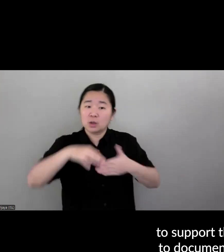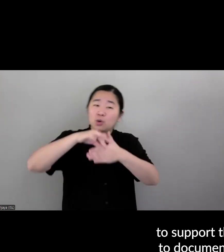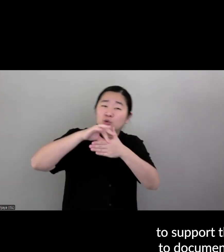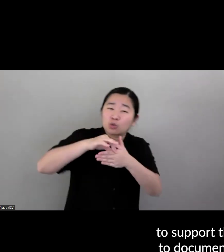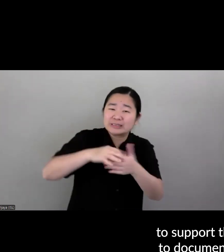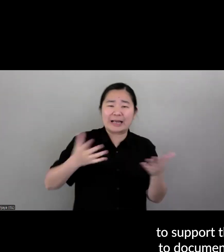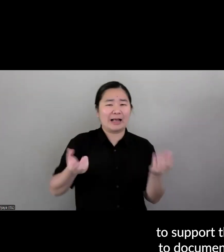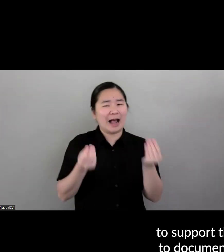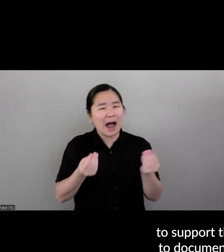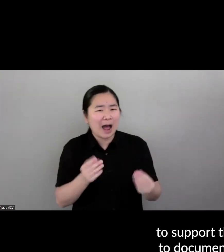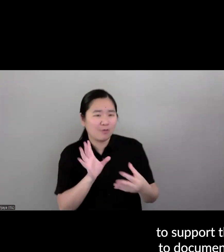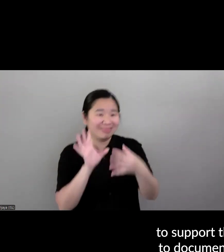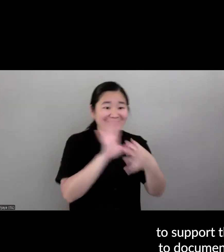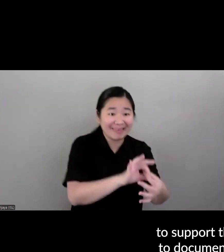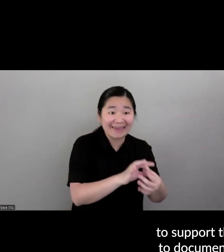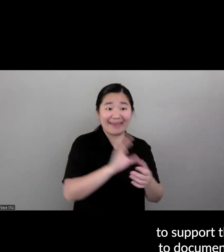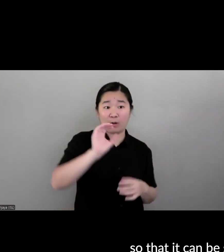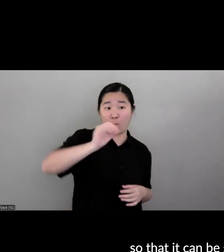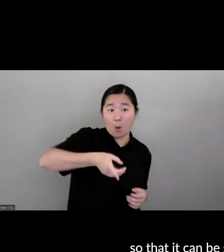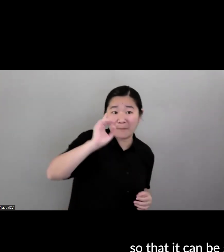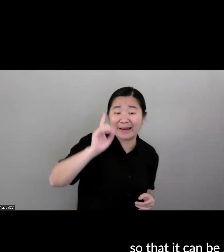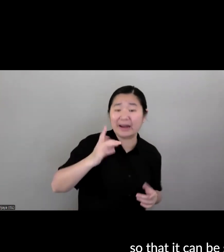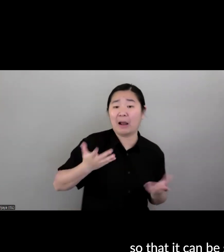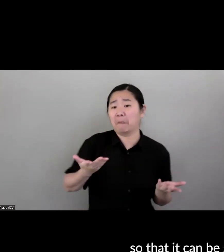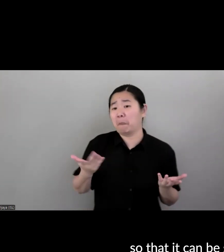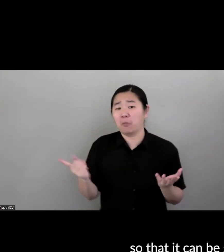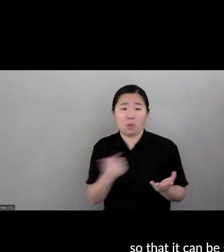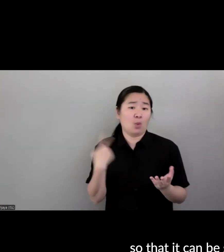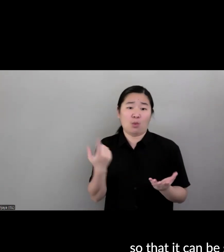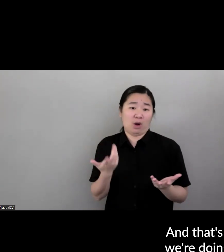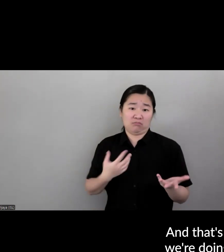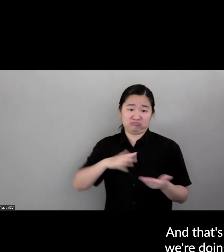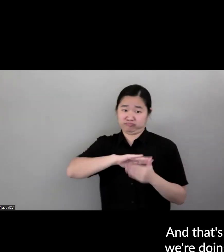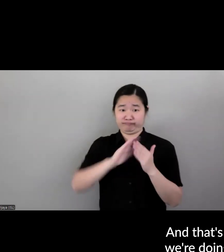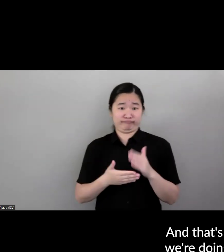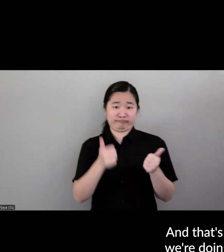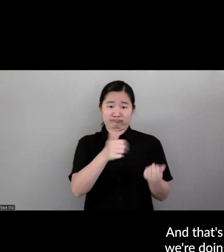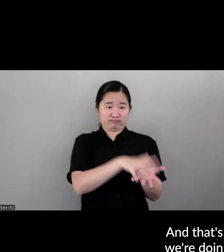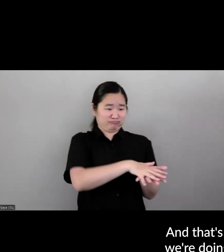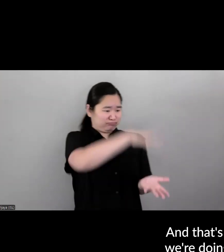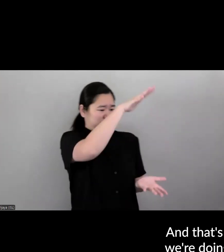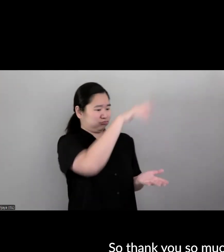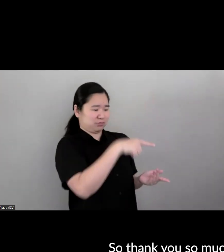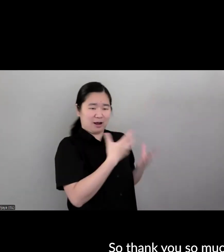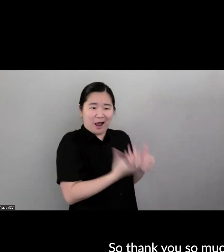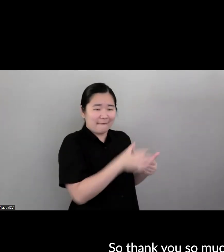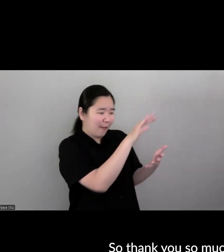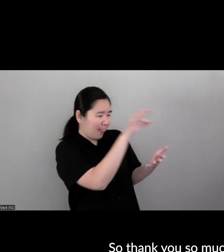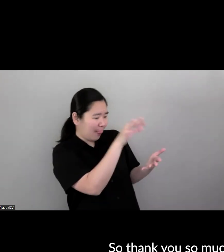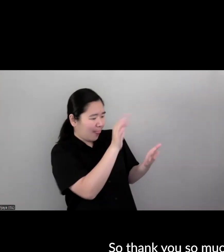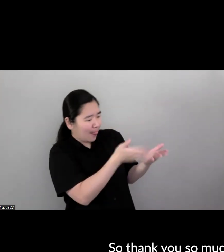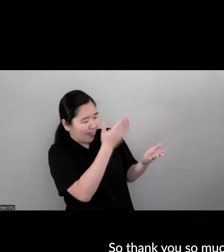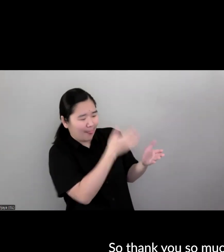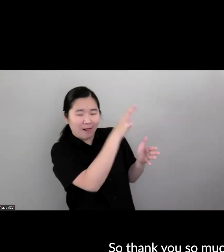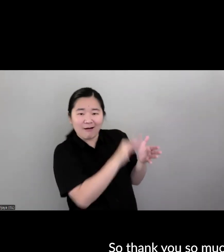the program to document this learning so that it can be shared with others. And that's part of what we're doing here today. So thank you so much,